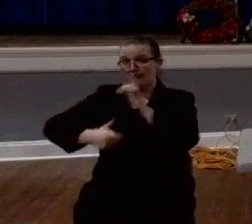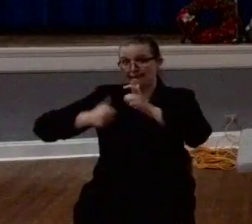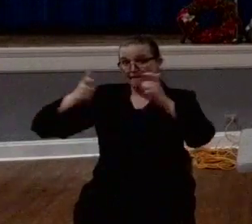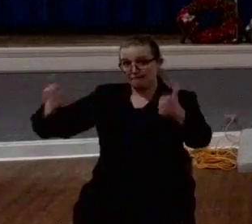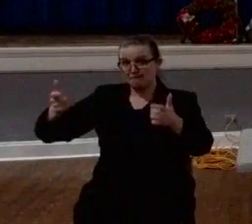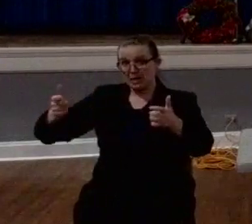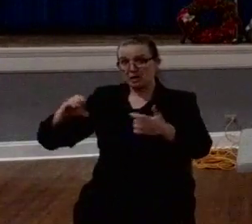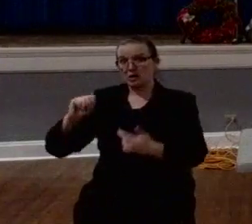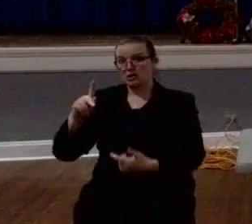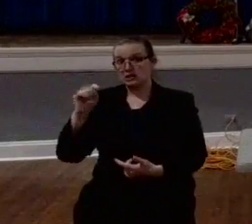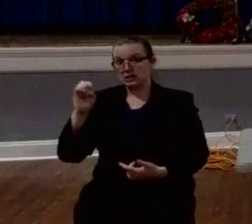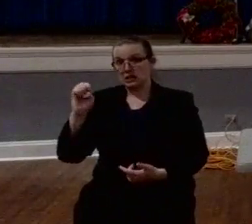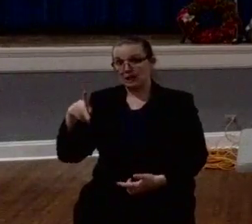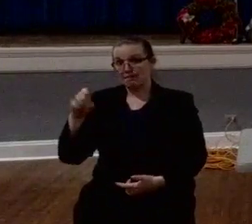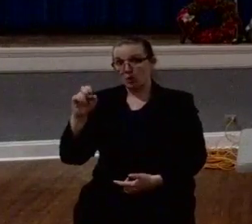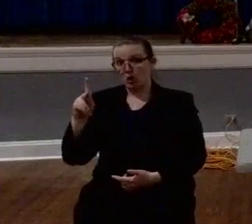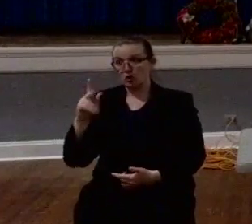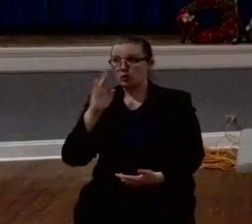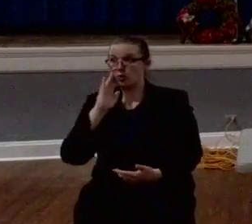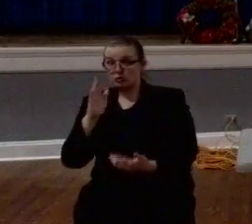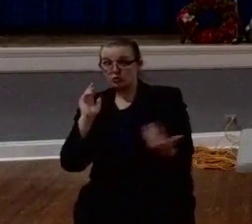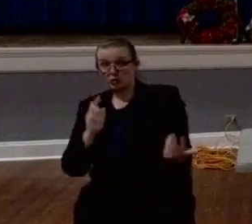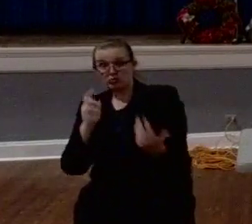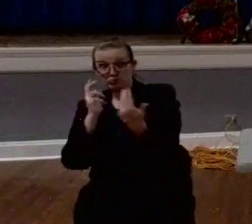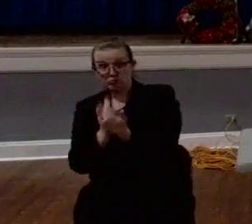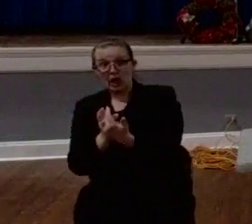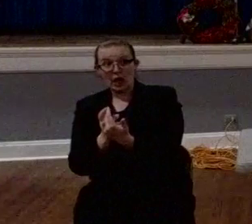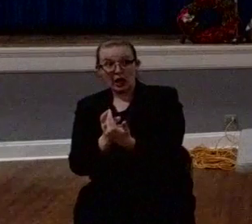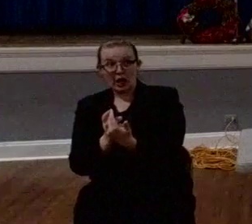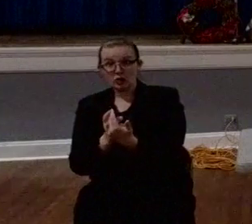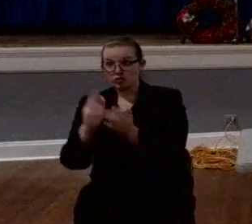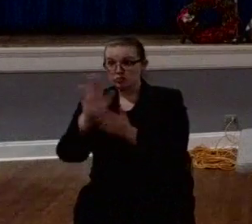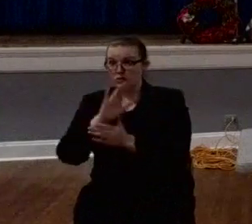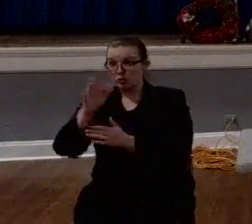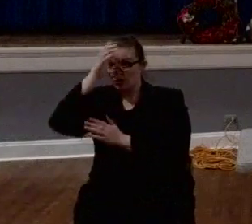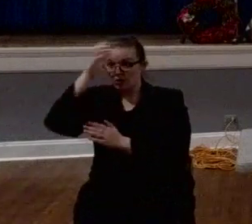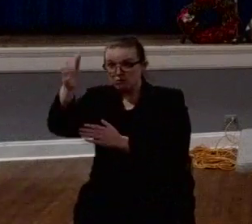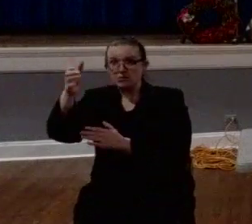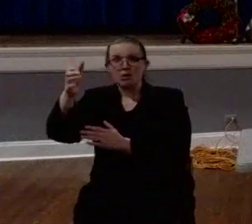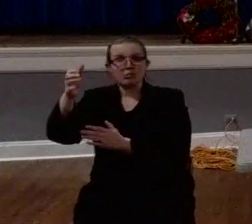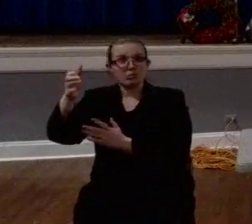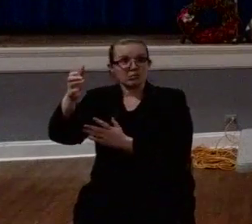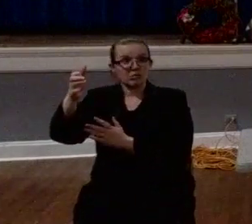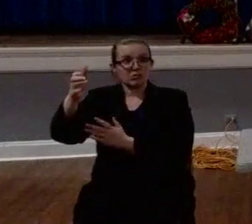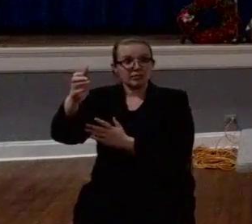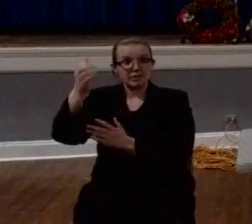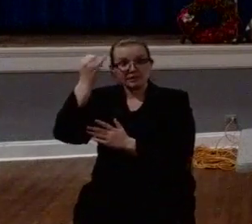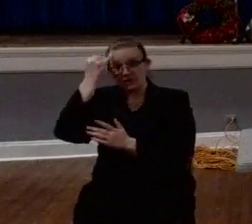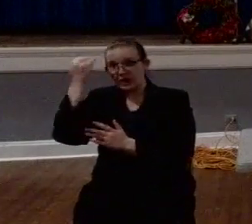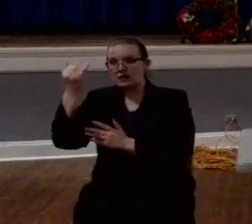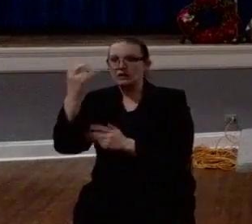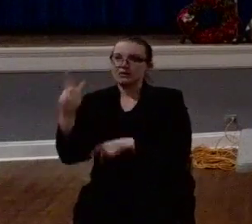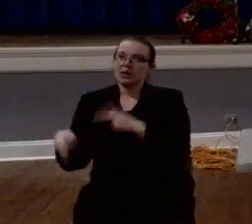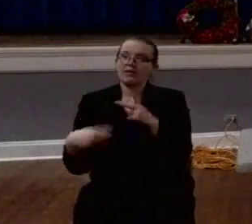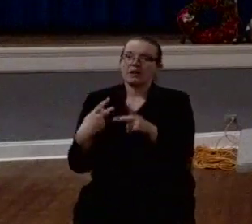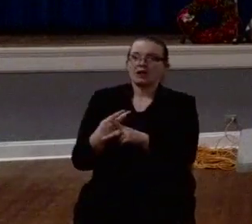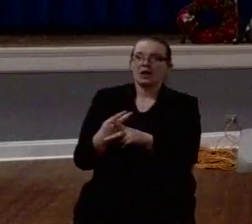skate park, which would fit in with the idea of the kind